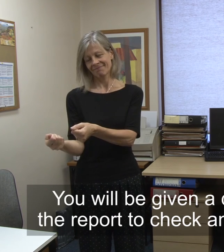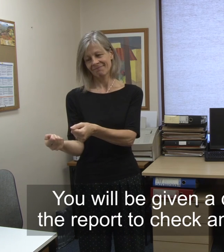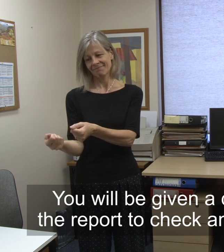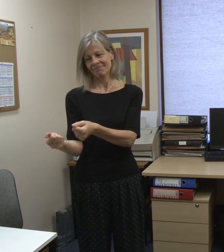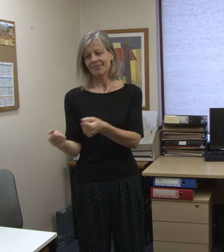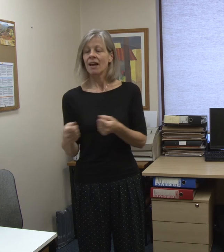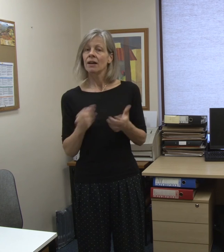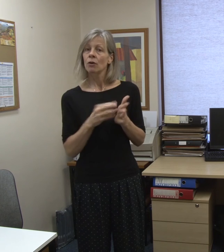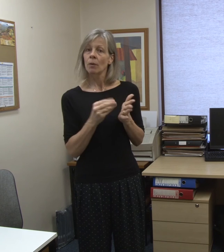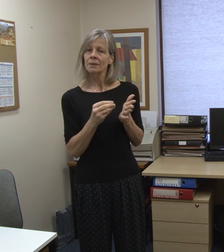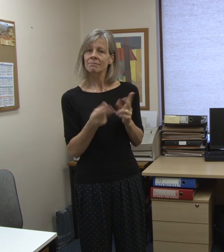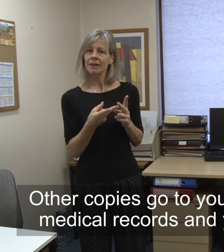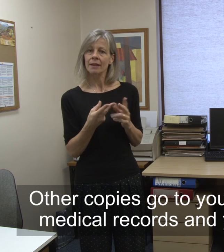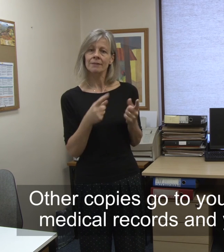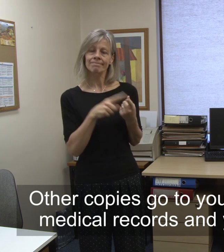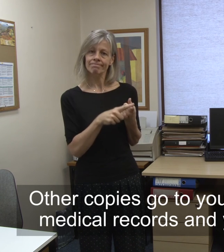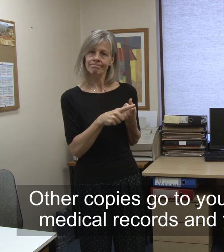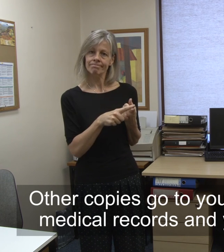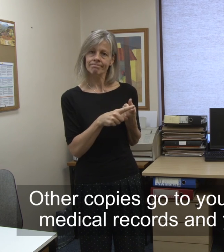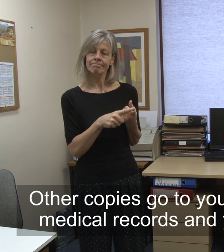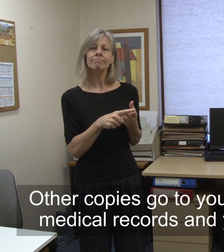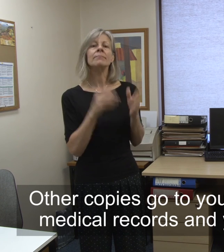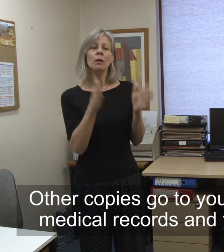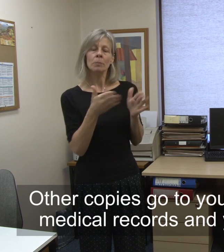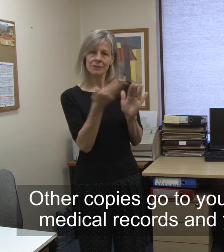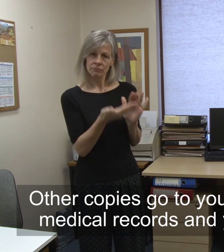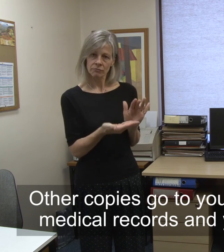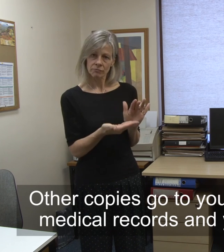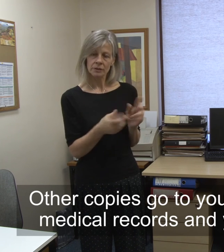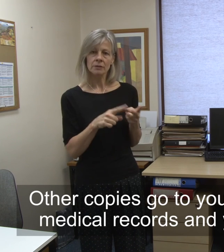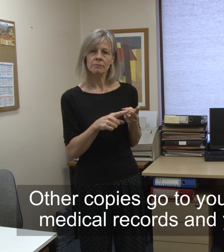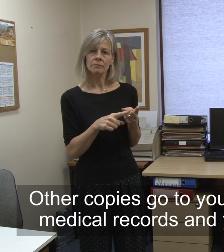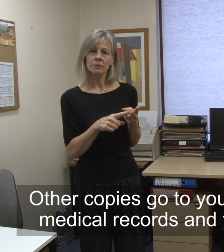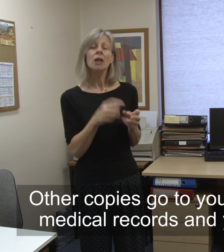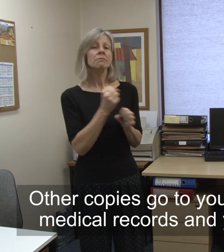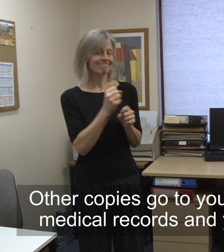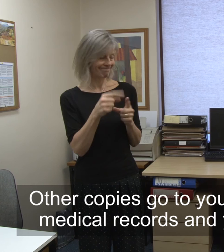keep. Other copies go to your hospital medical records and your GP.